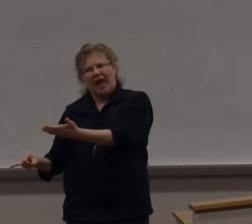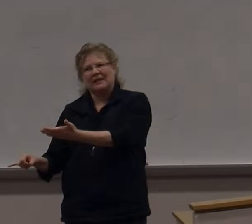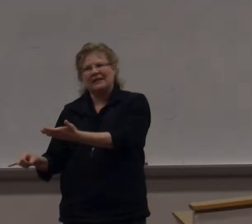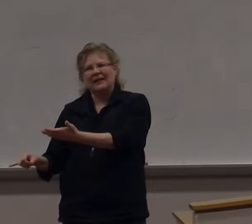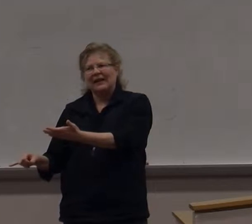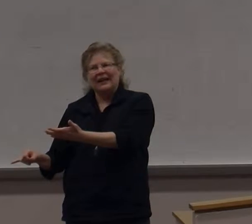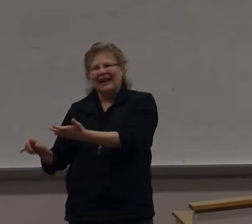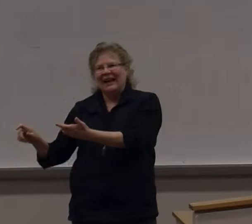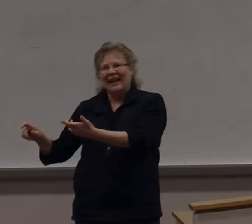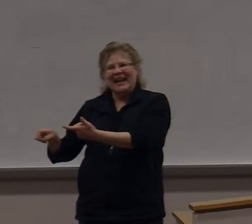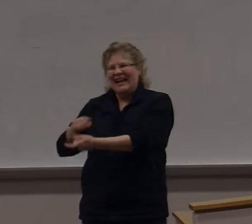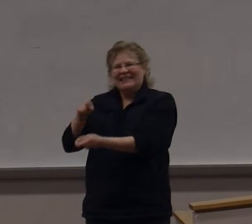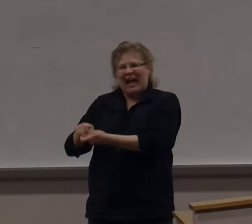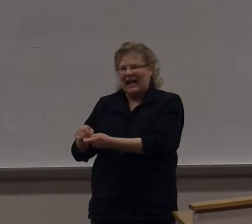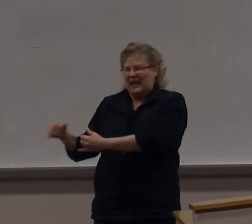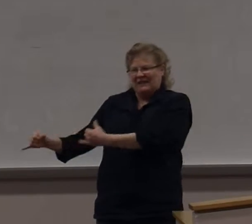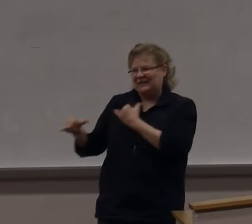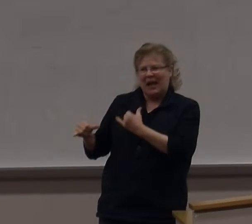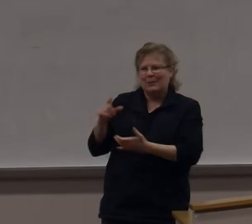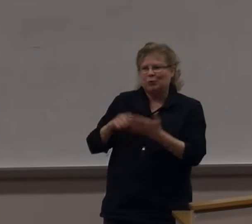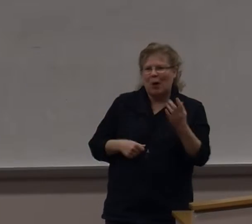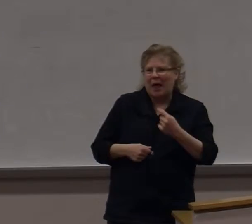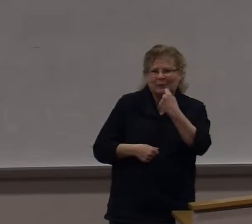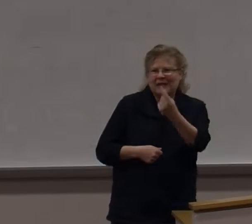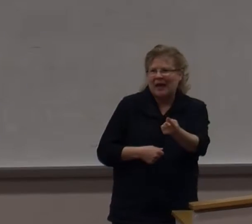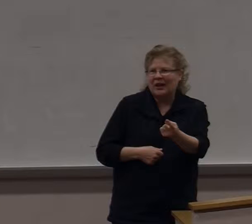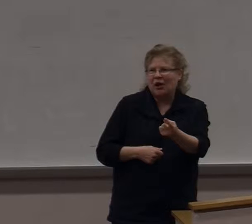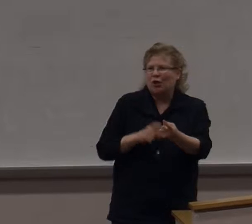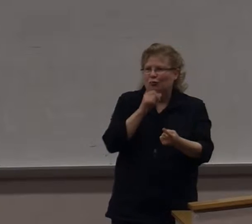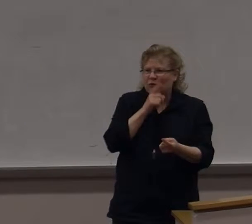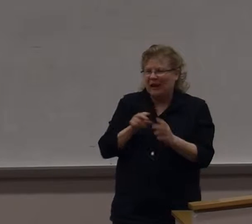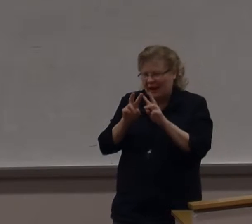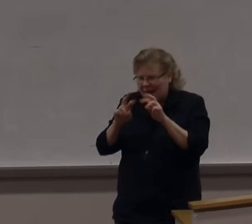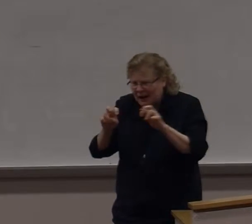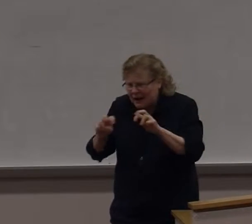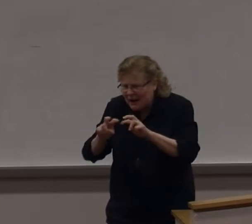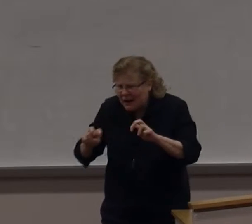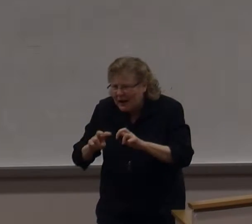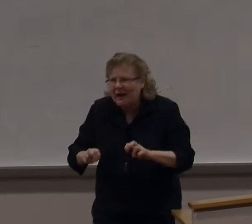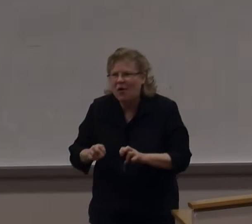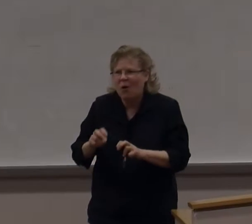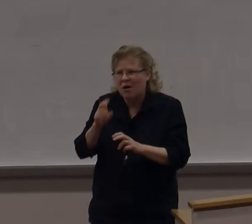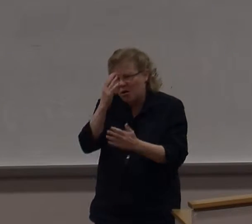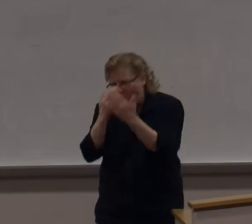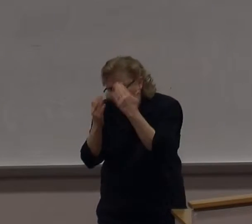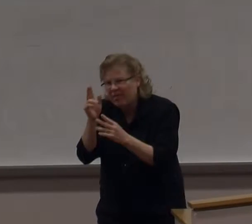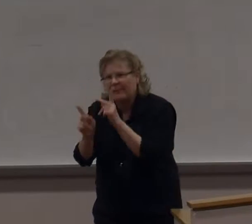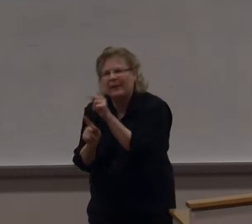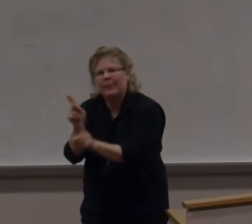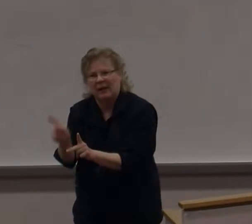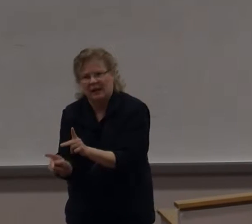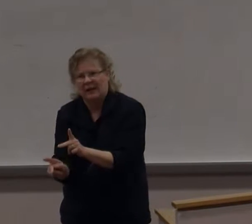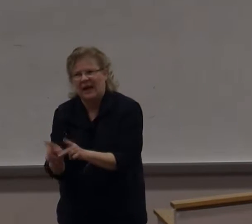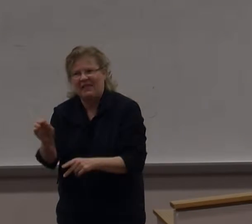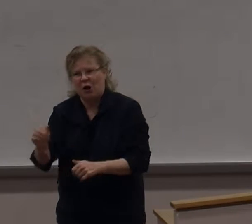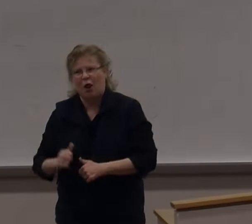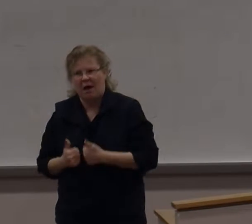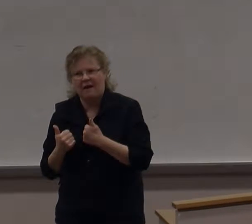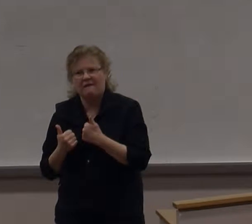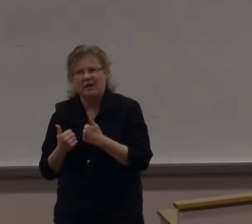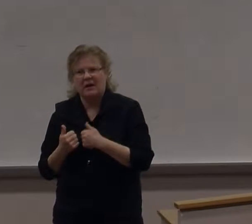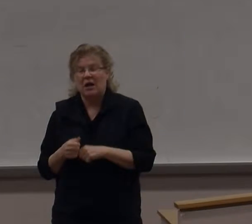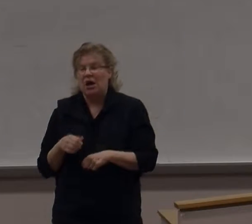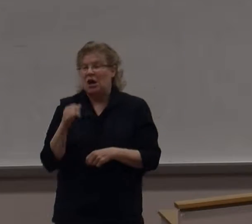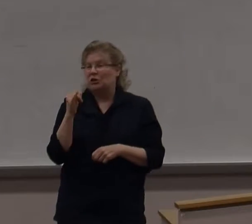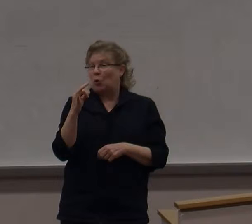to you guys, which is to get right down to the granular level of life lived by immigrants. So if I'm to offer the journalists